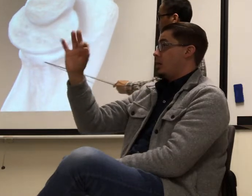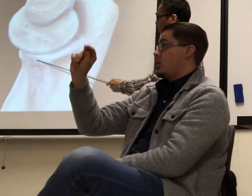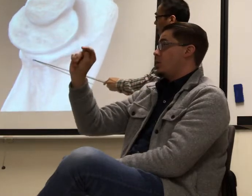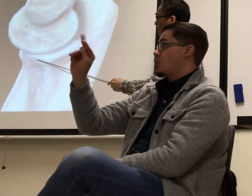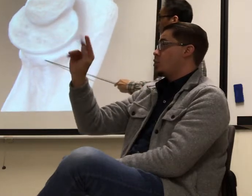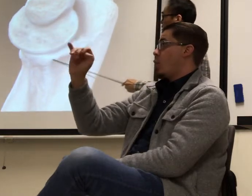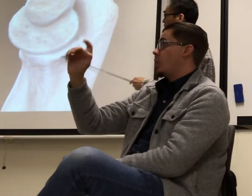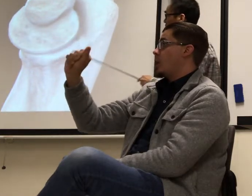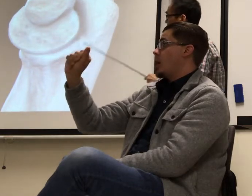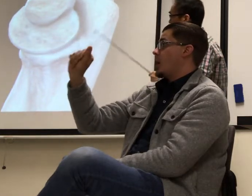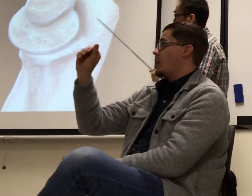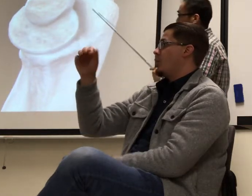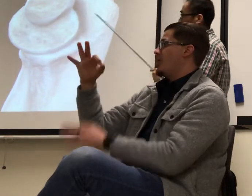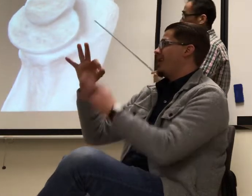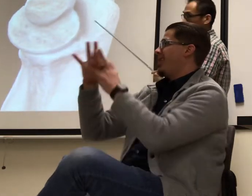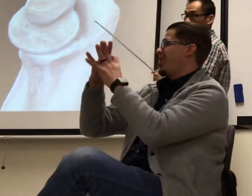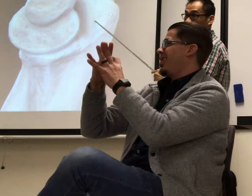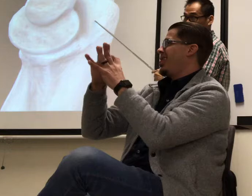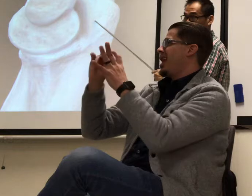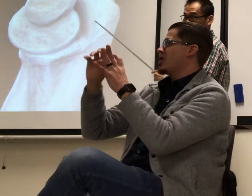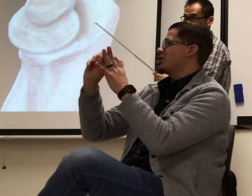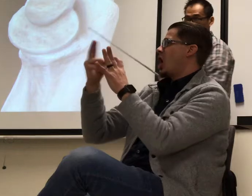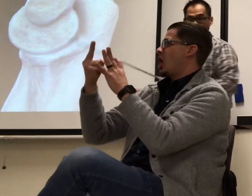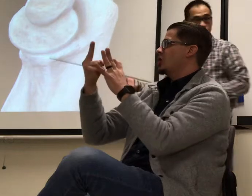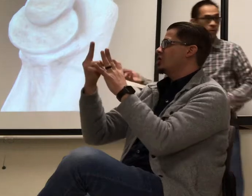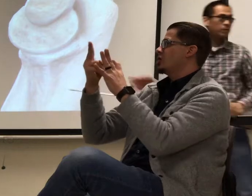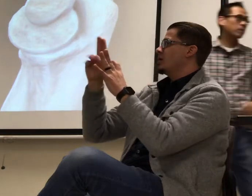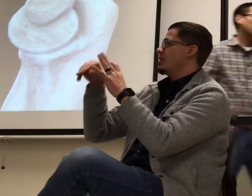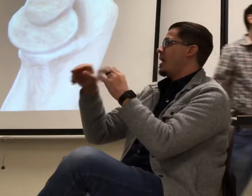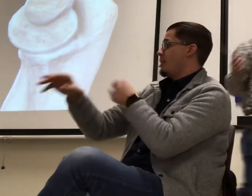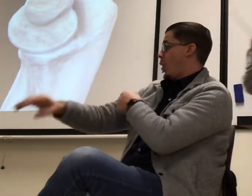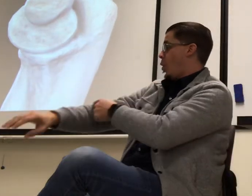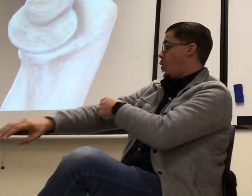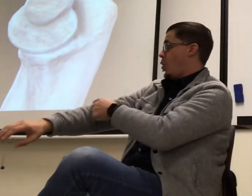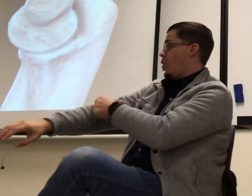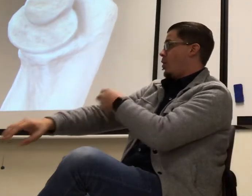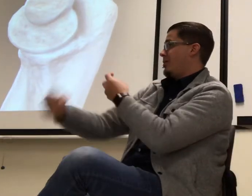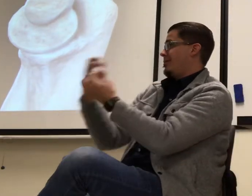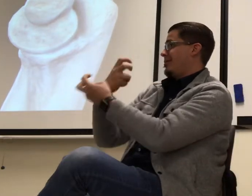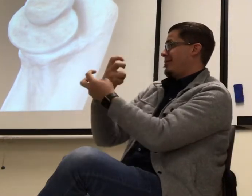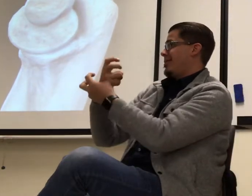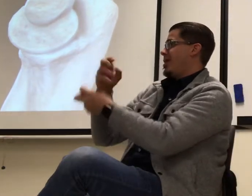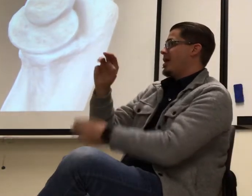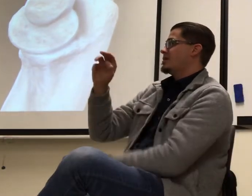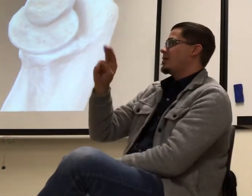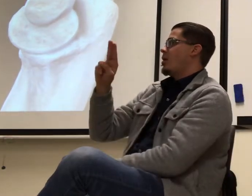the trochlear notch, and this bone is the ulna. That's the first one. Second one,